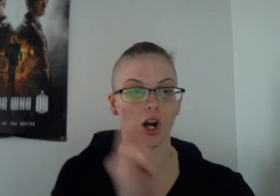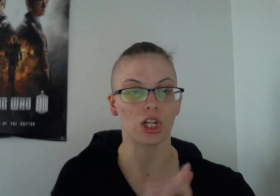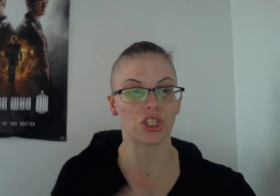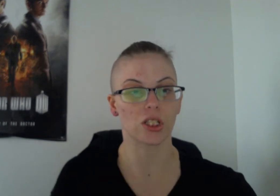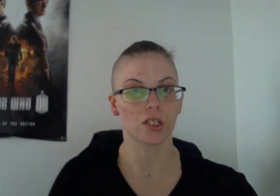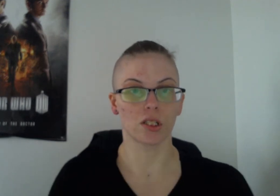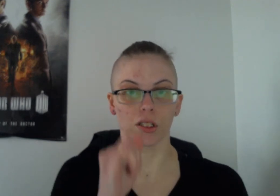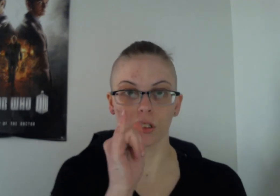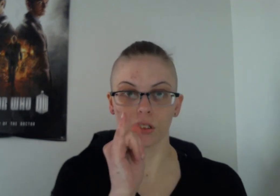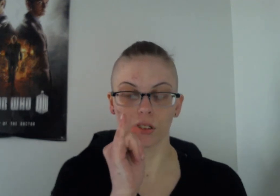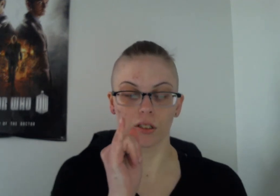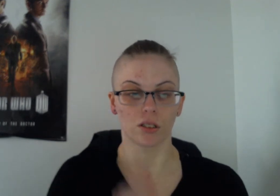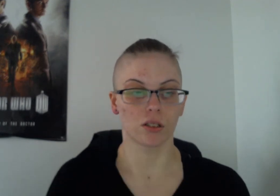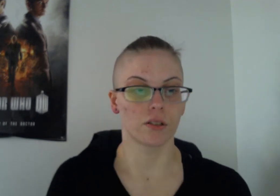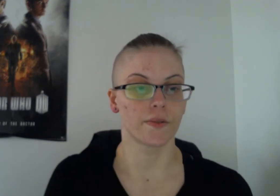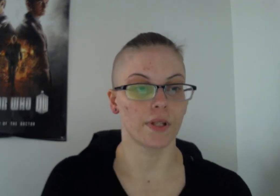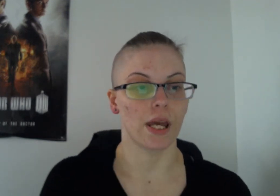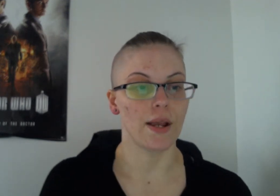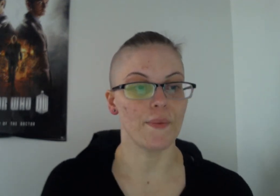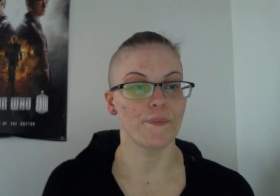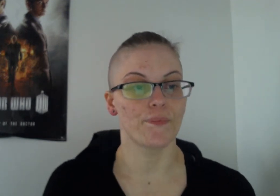Art. Okay?